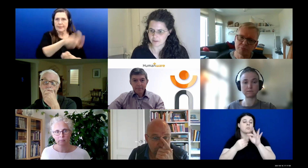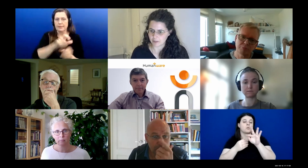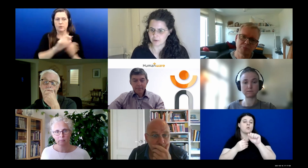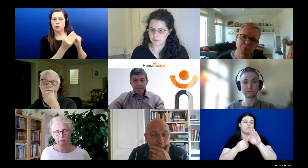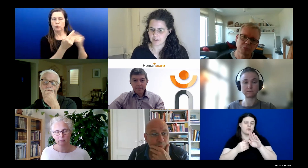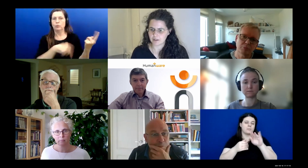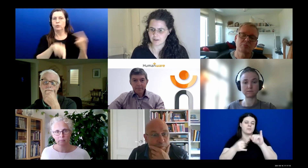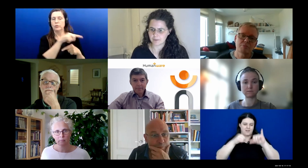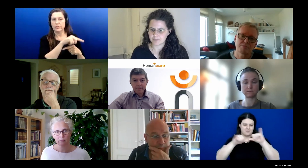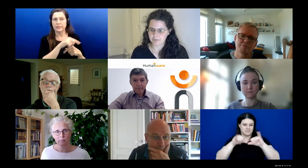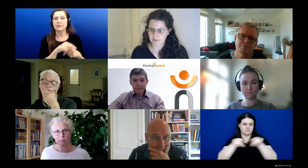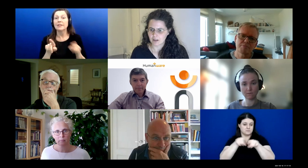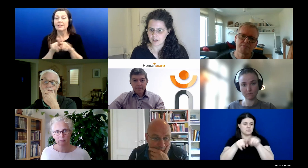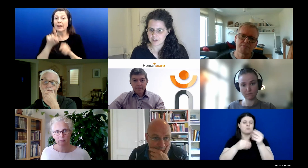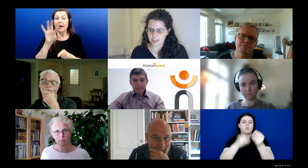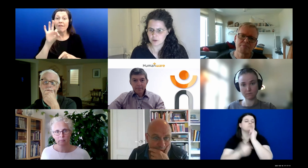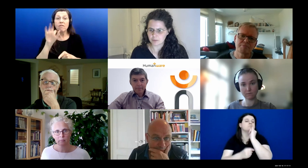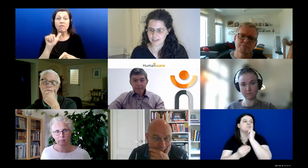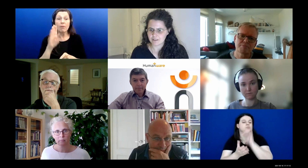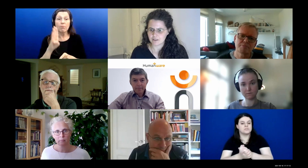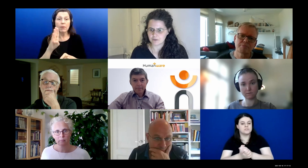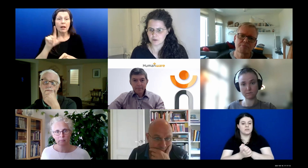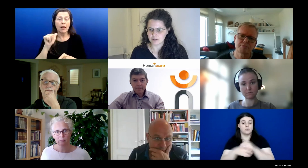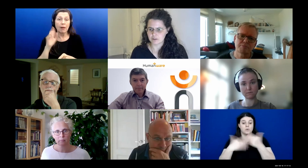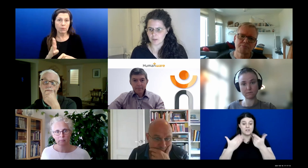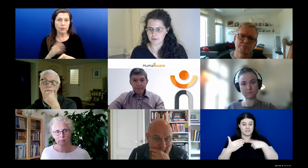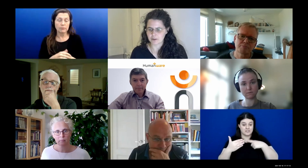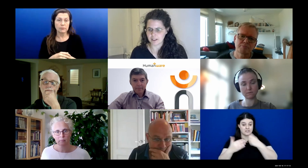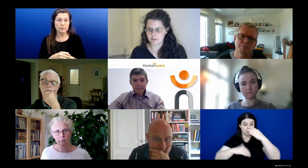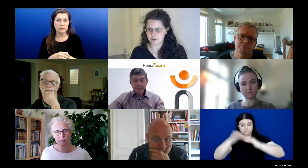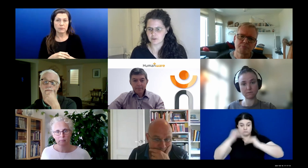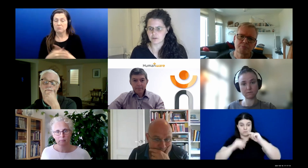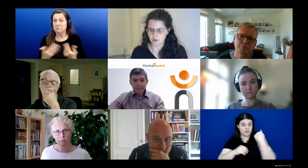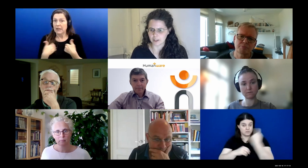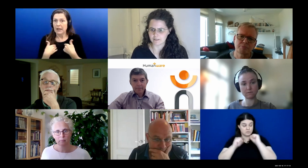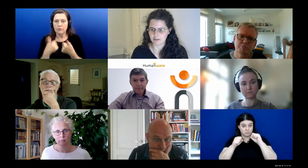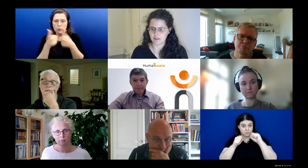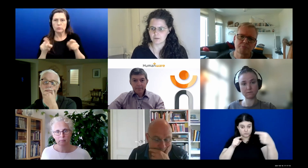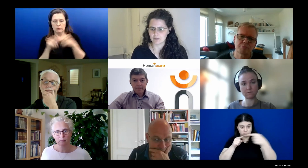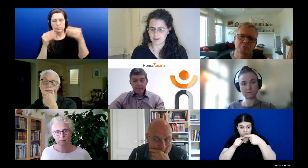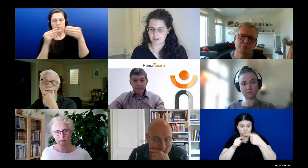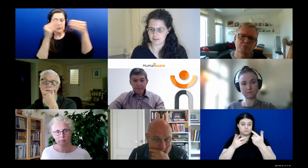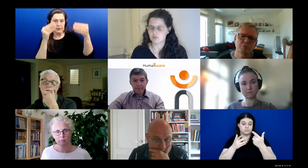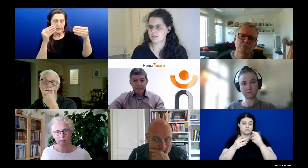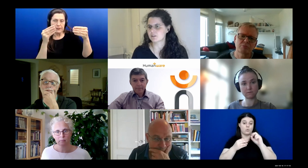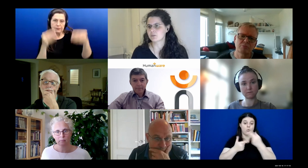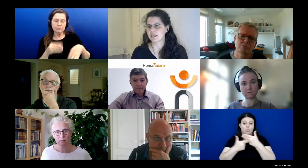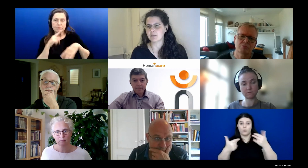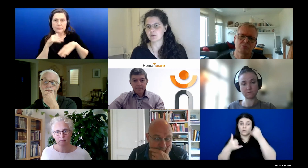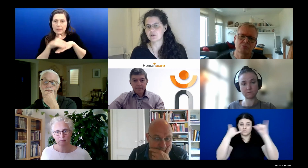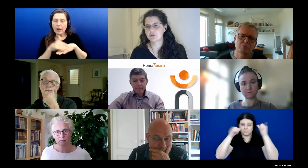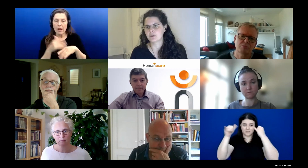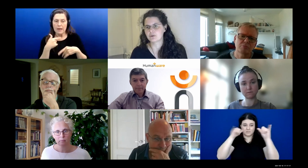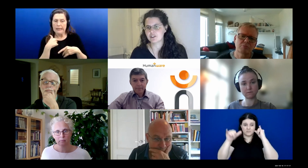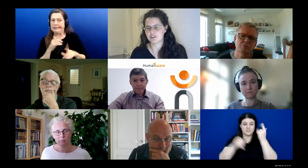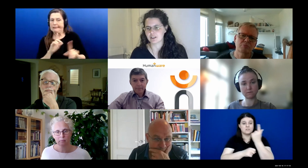For example, are there any good practices we could adopt or things we should avoid? I guess to be